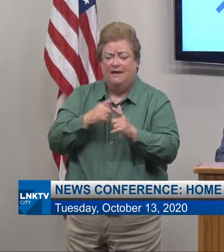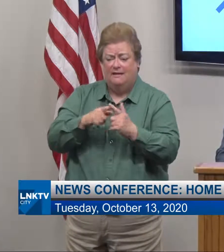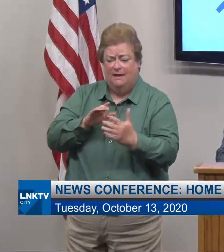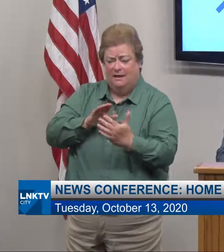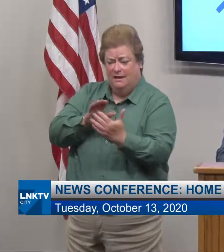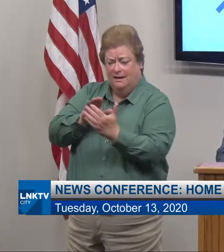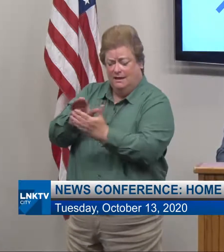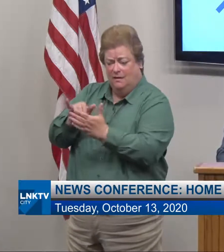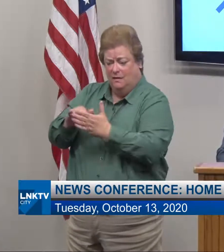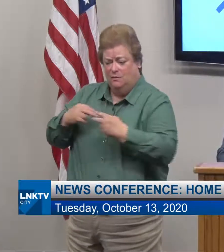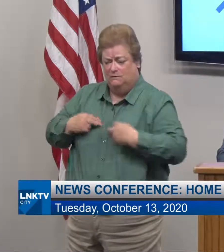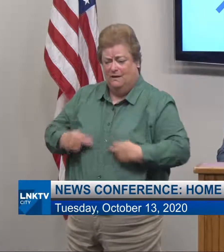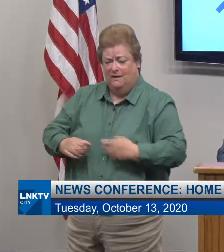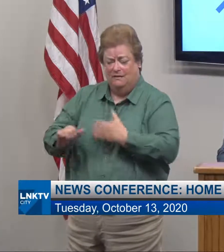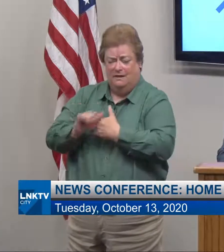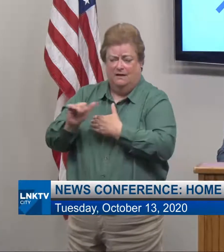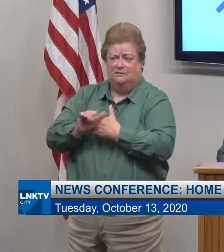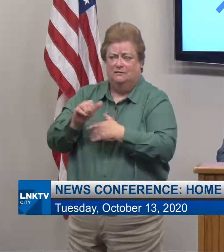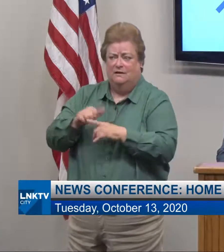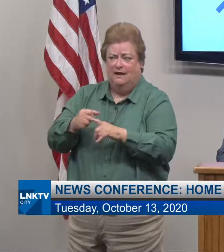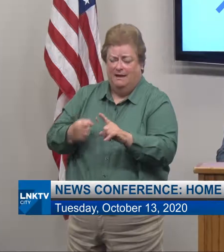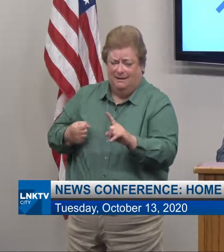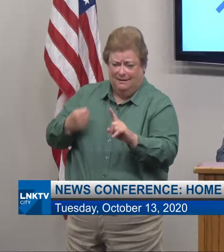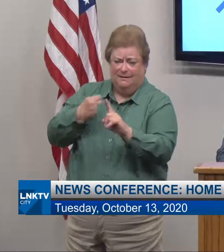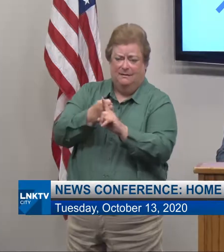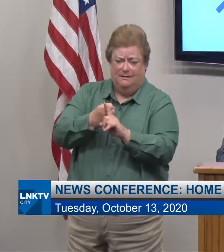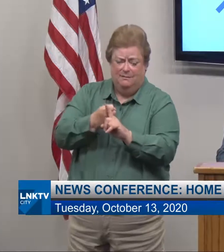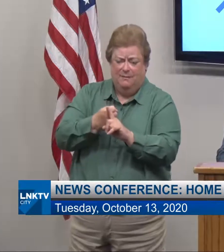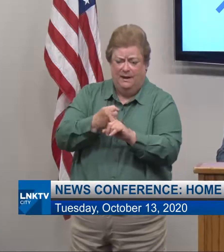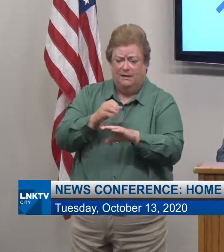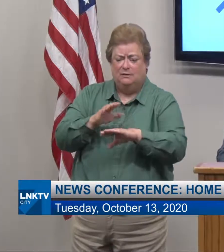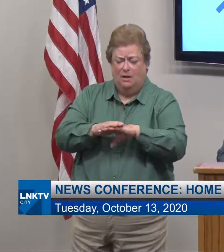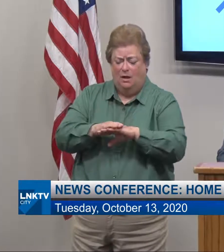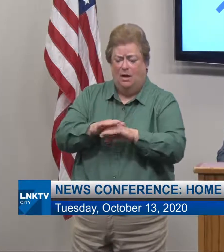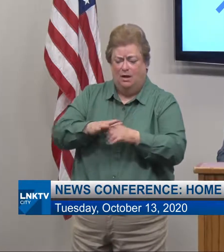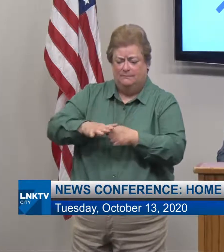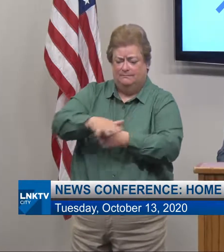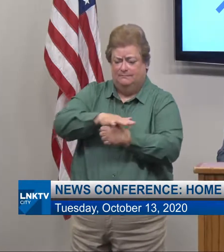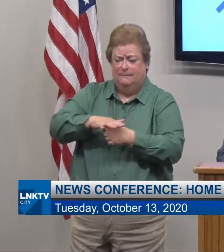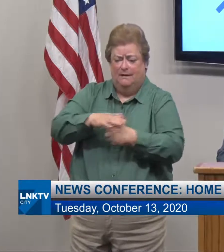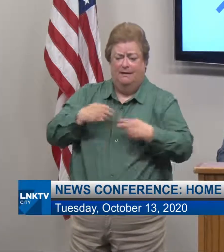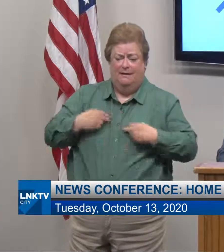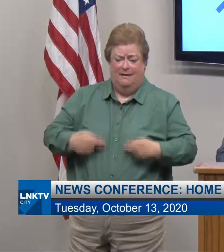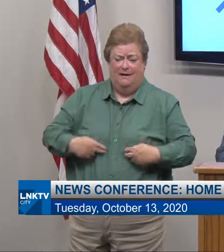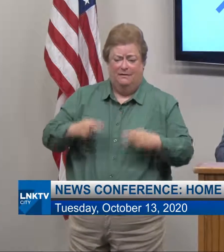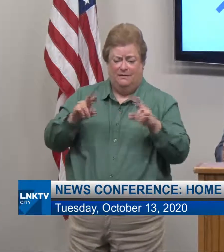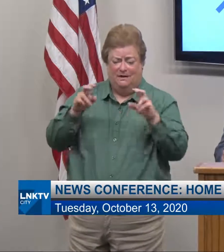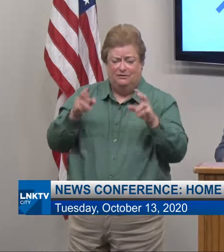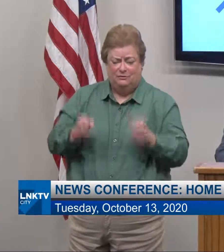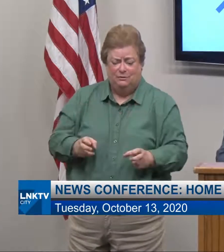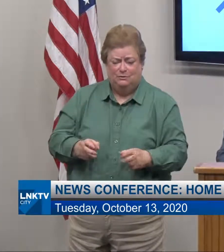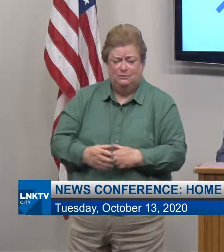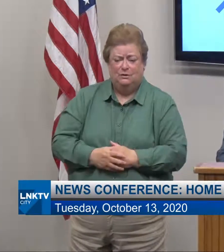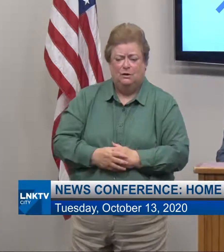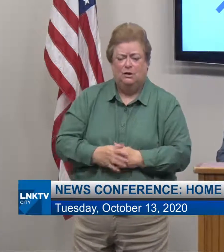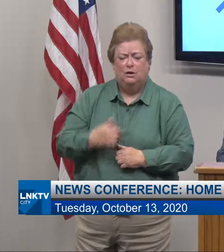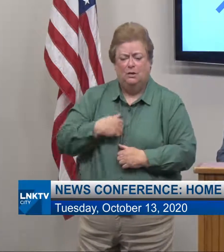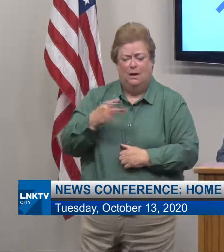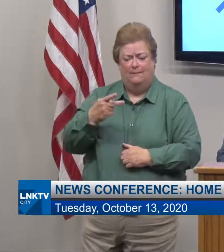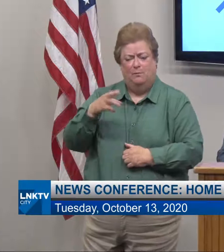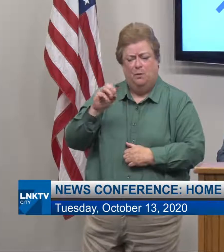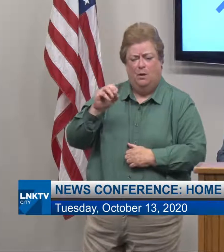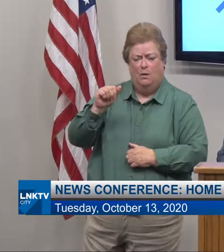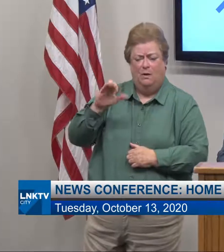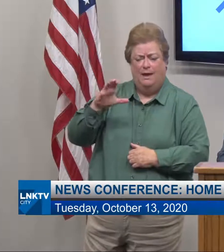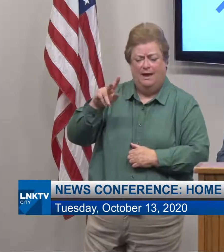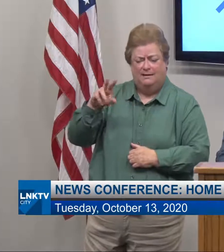health hazards that have an impact on potential health issues. So we want to be proactive, and we want